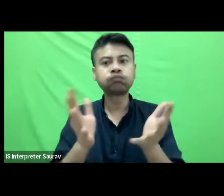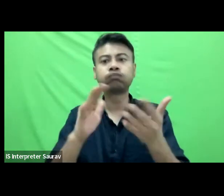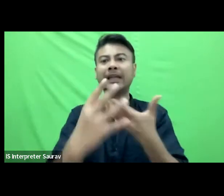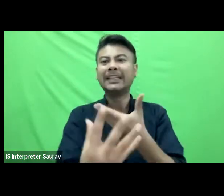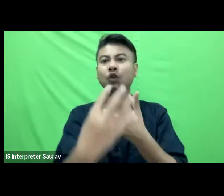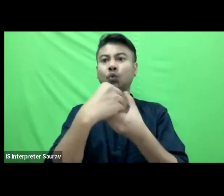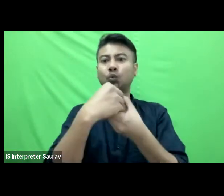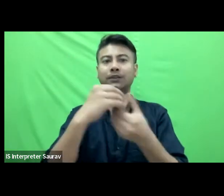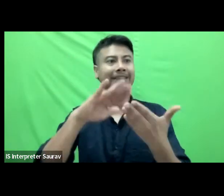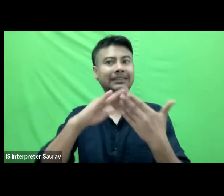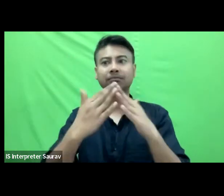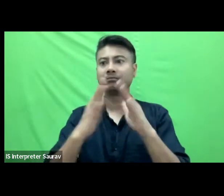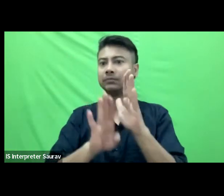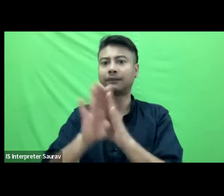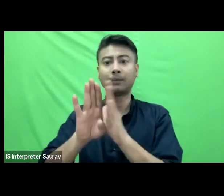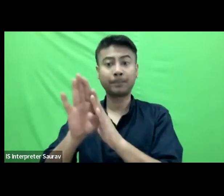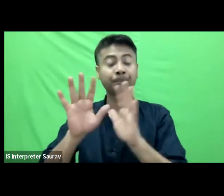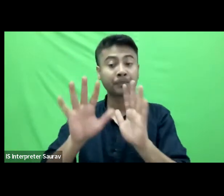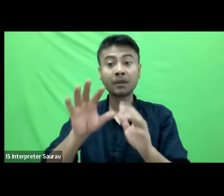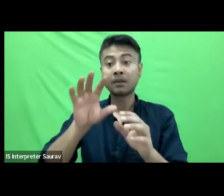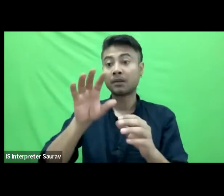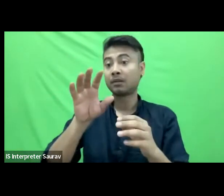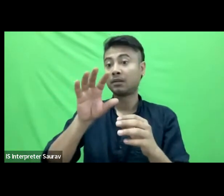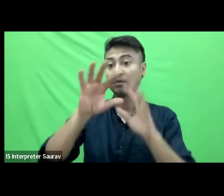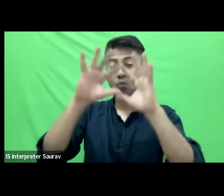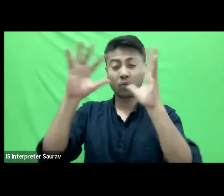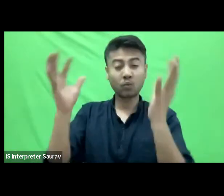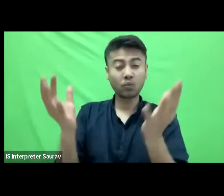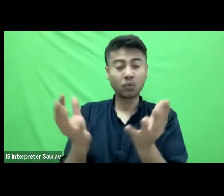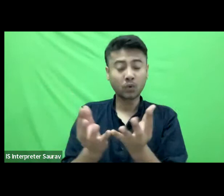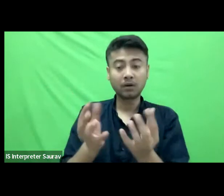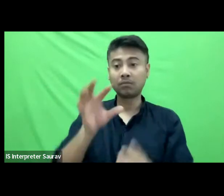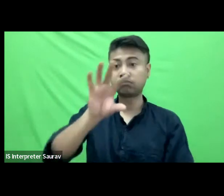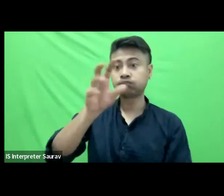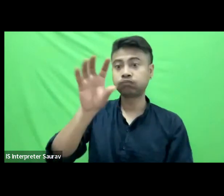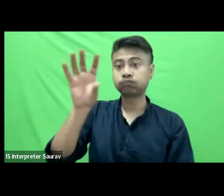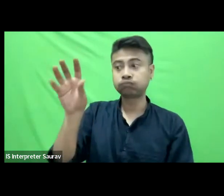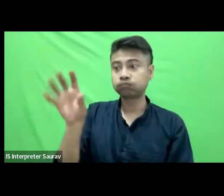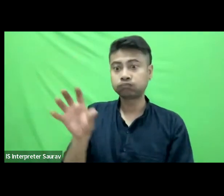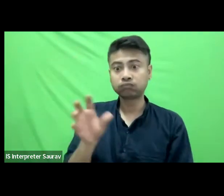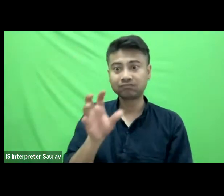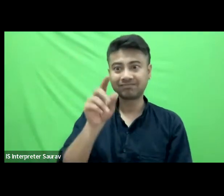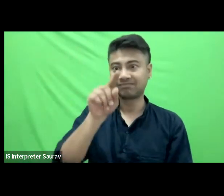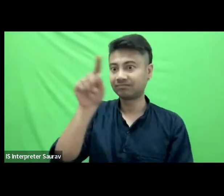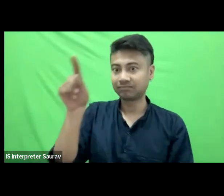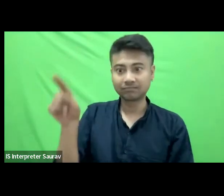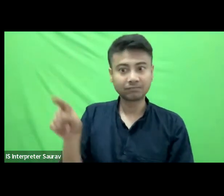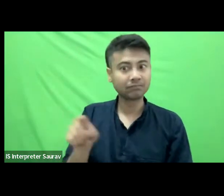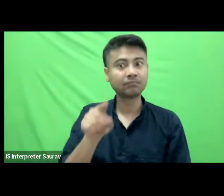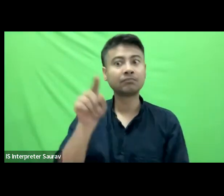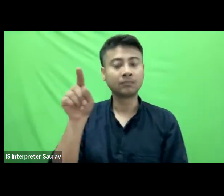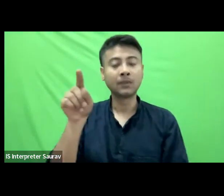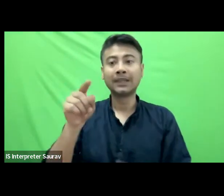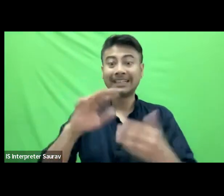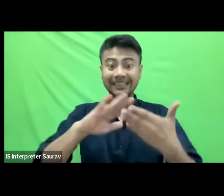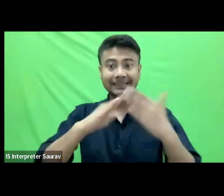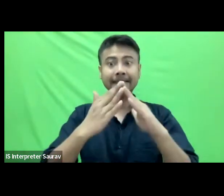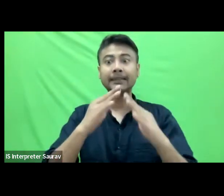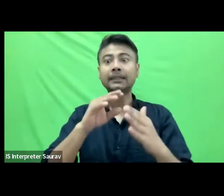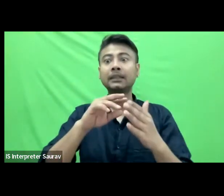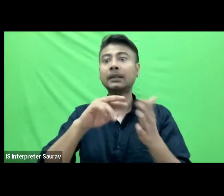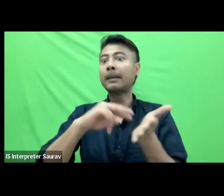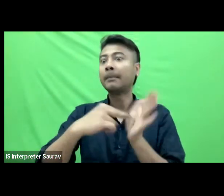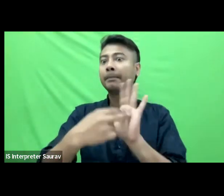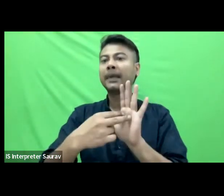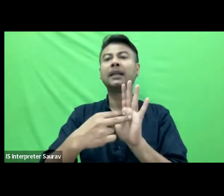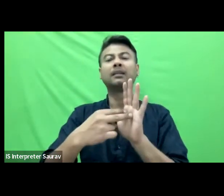every country, urban environments are, vibrant hubs of social, economic, cultural activity, you name it. So